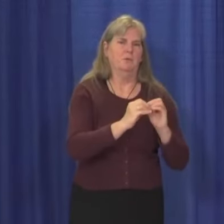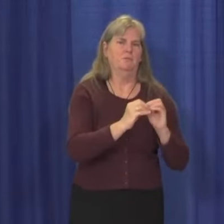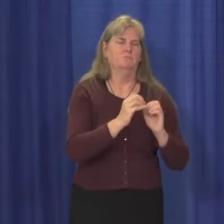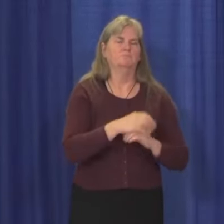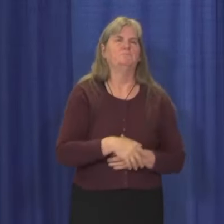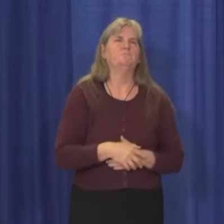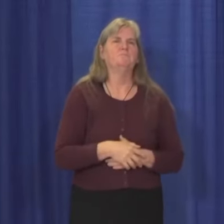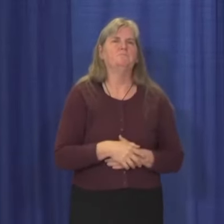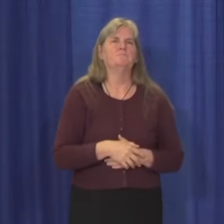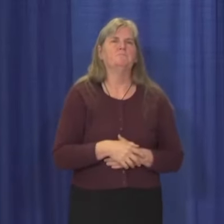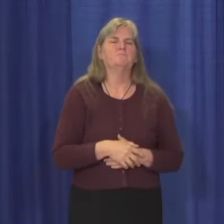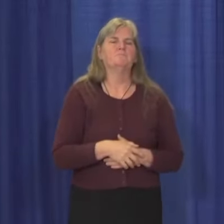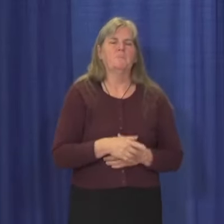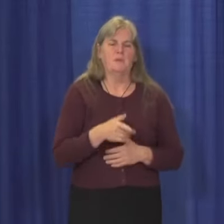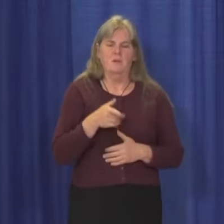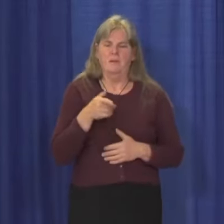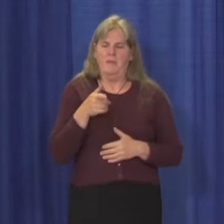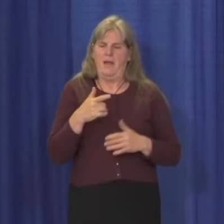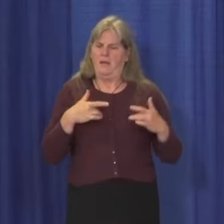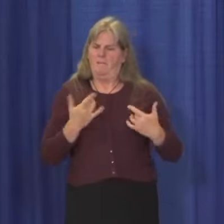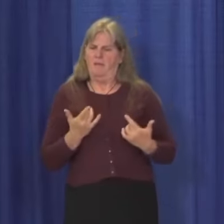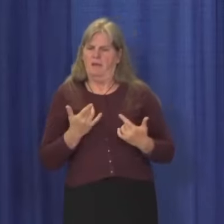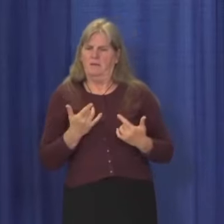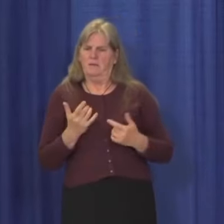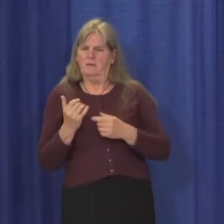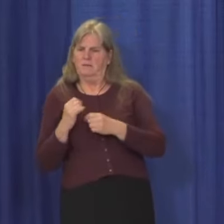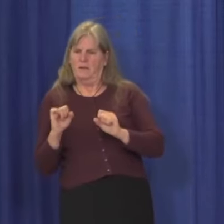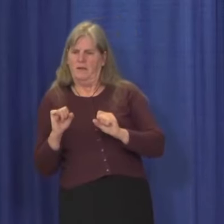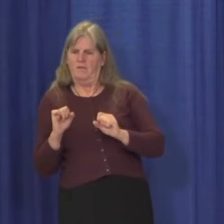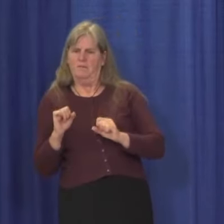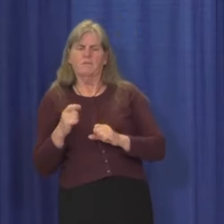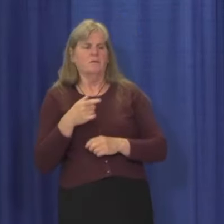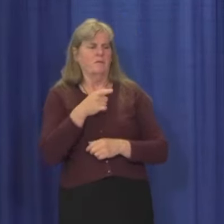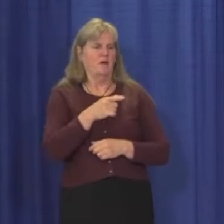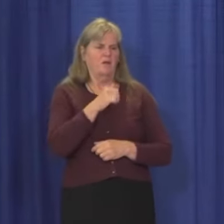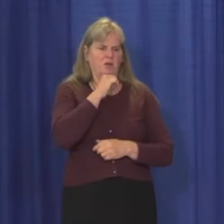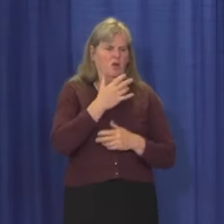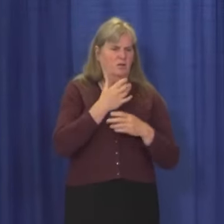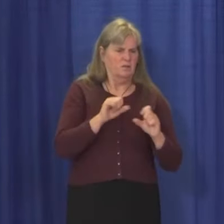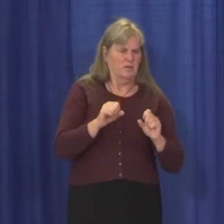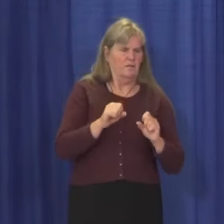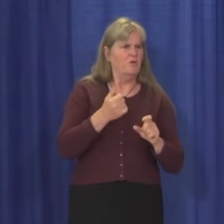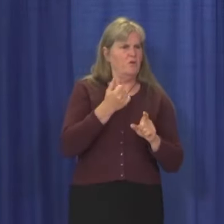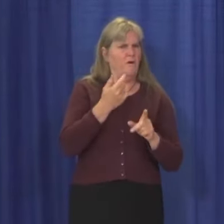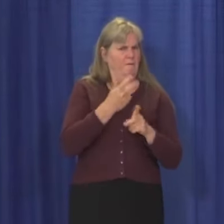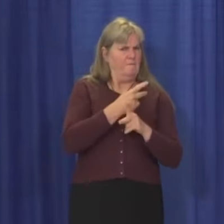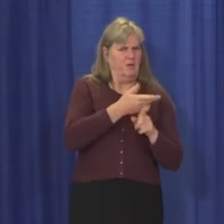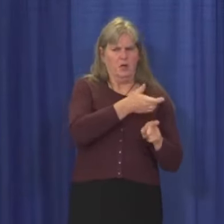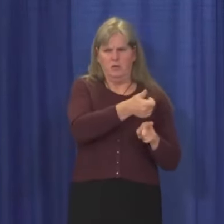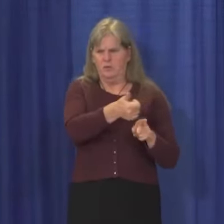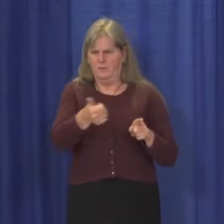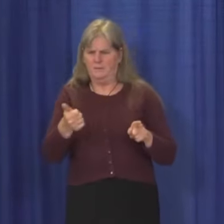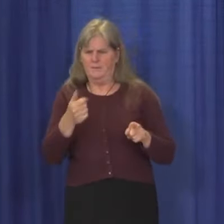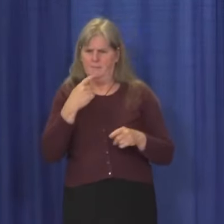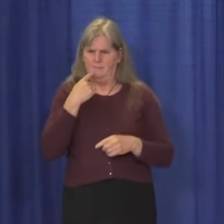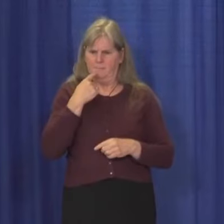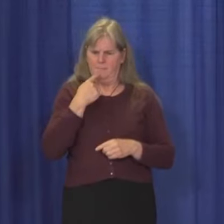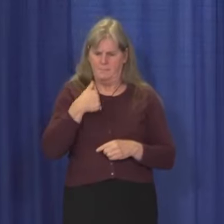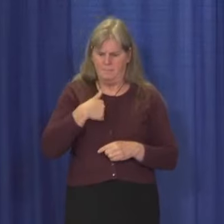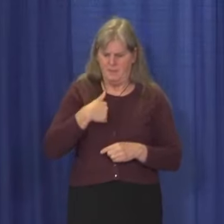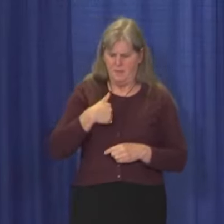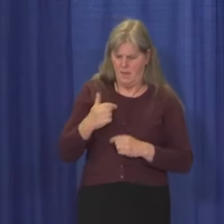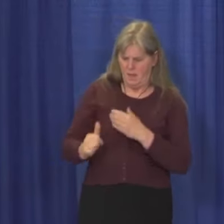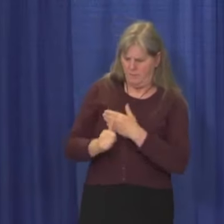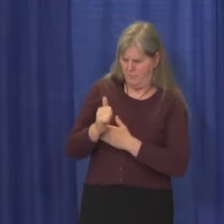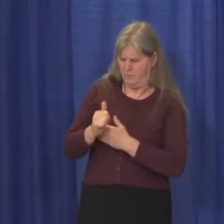Knowing what gatherings are safe to attend and when to stay at home will require practice. Assessing our individual risk will